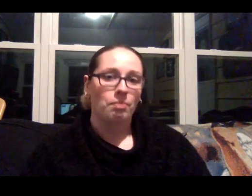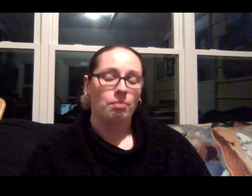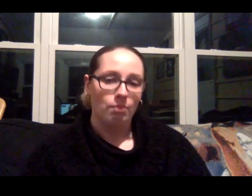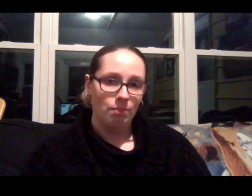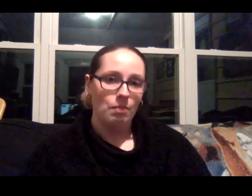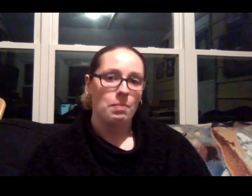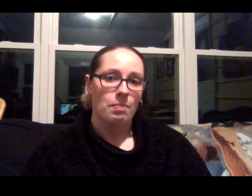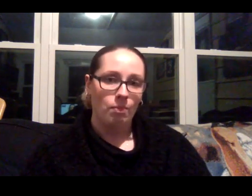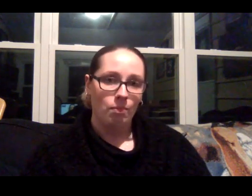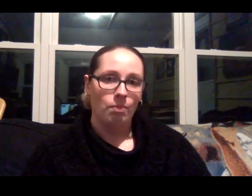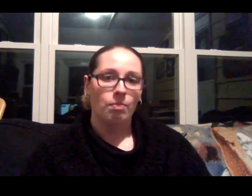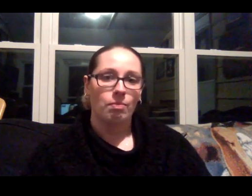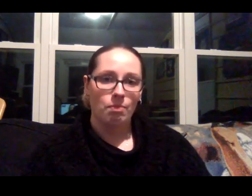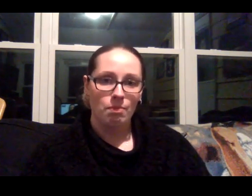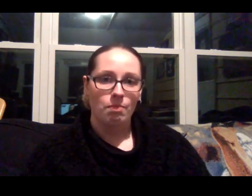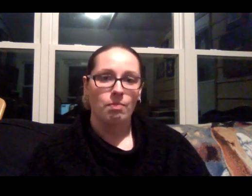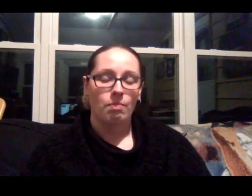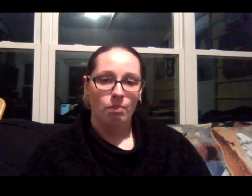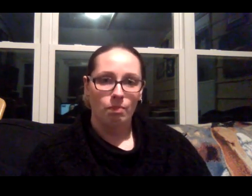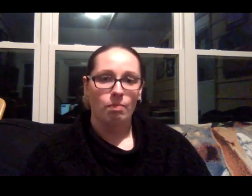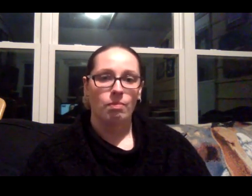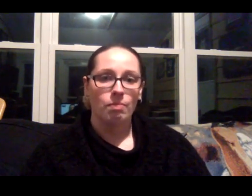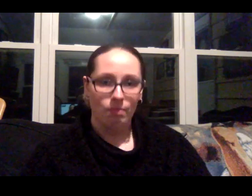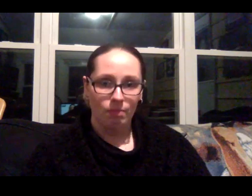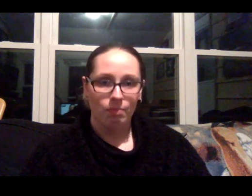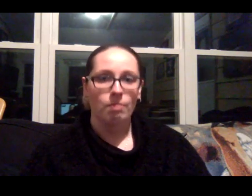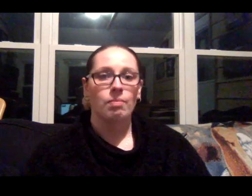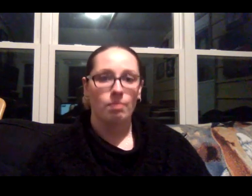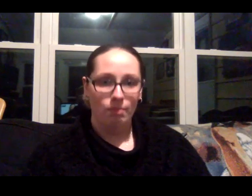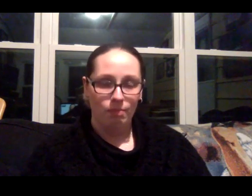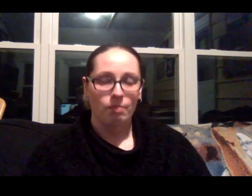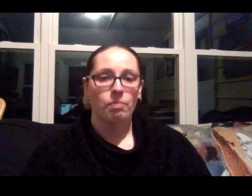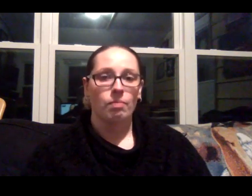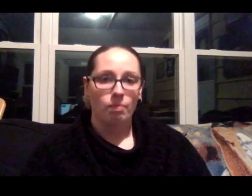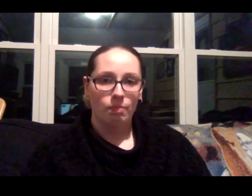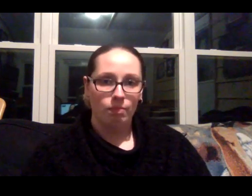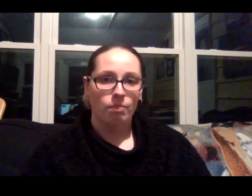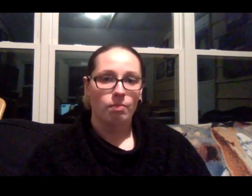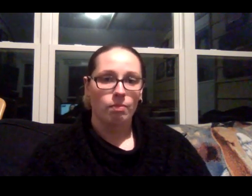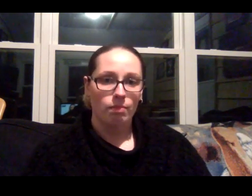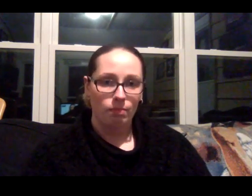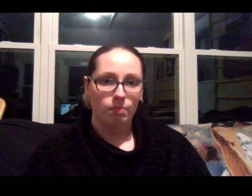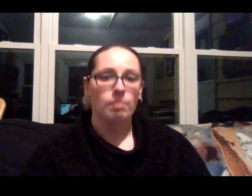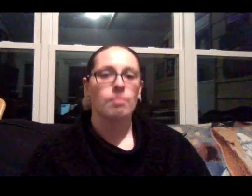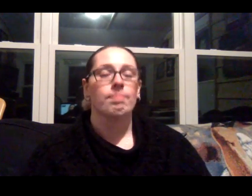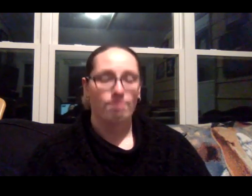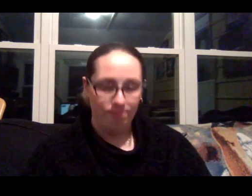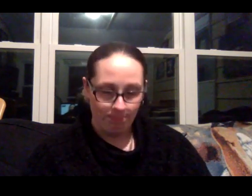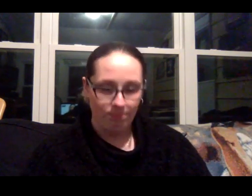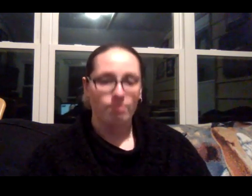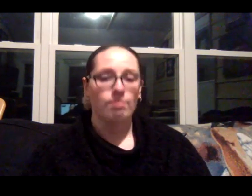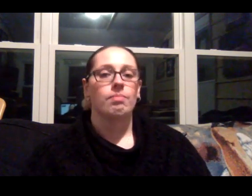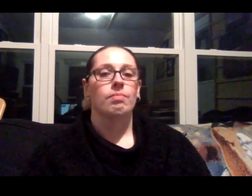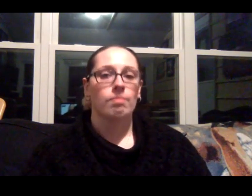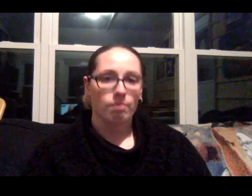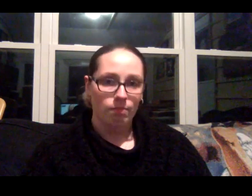very similar, except I feel like we found her, what we did, we found her dream team in kindergarten. And we've had that same SPED teacher, that same speech language